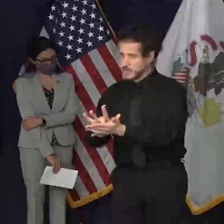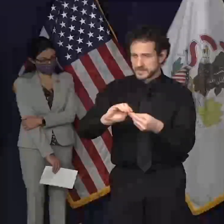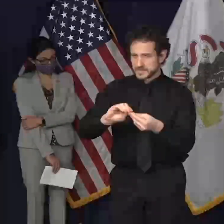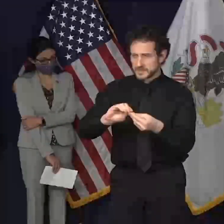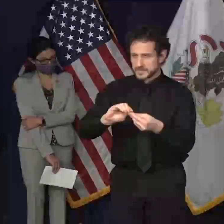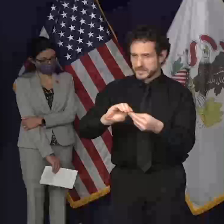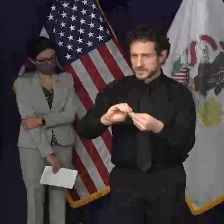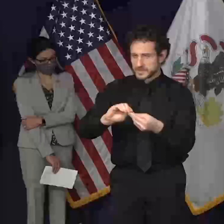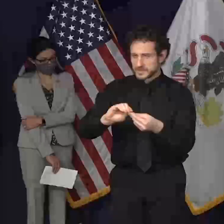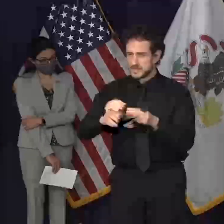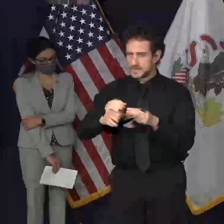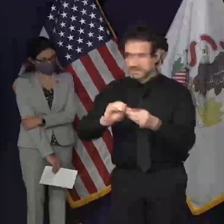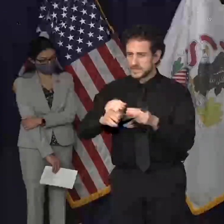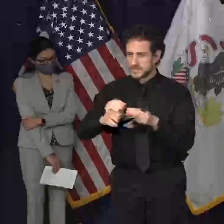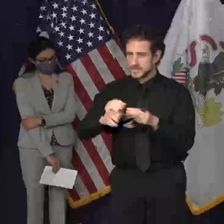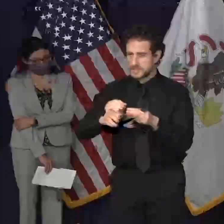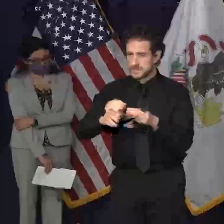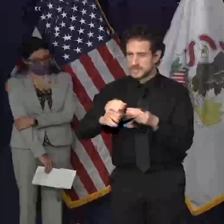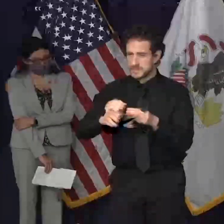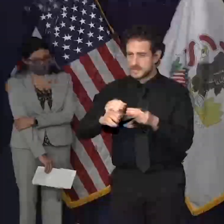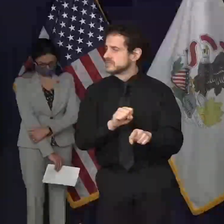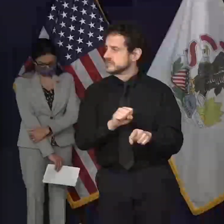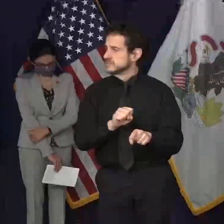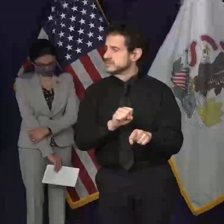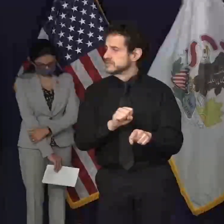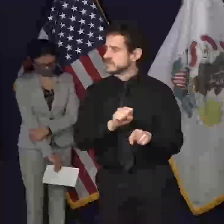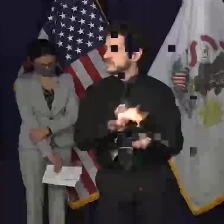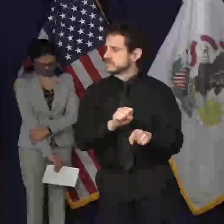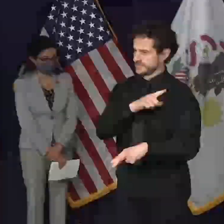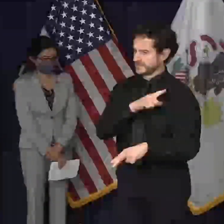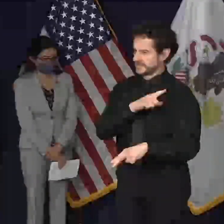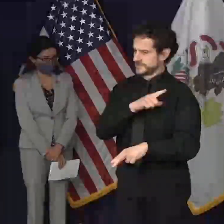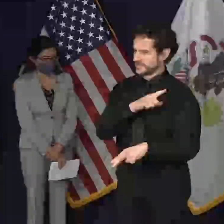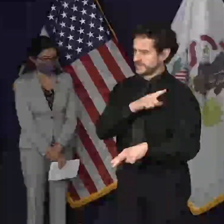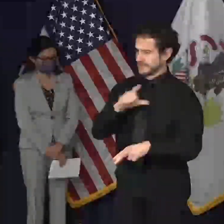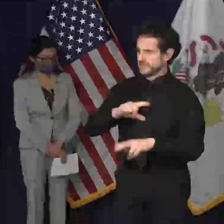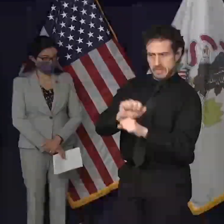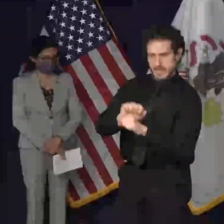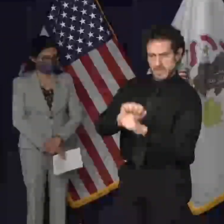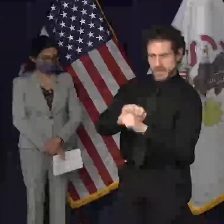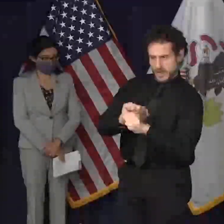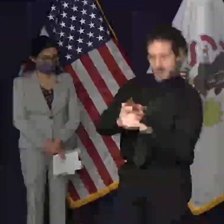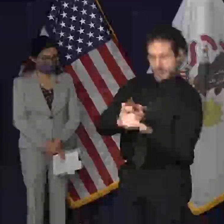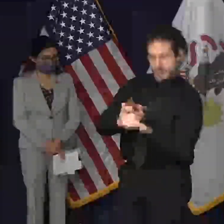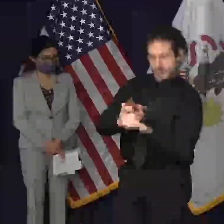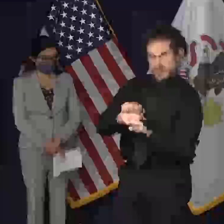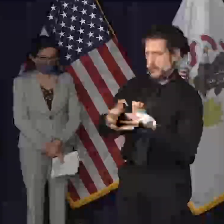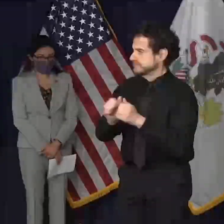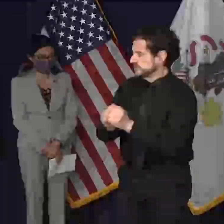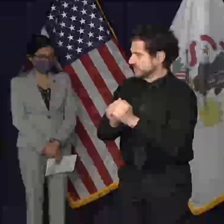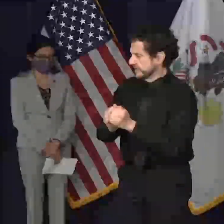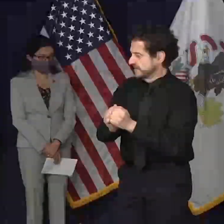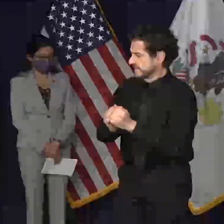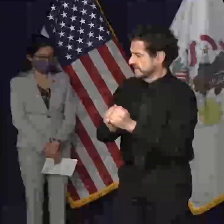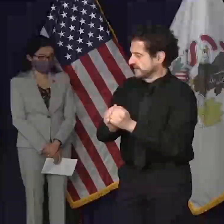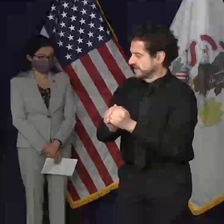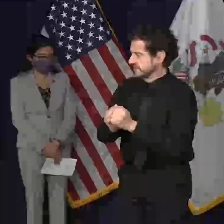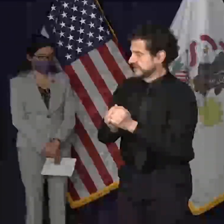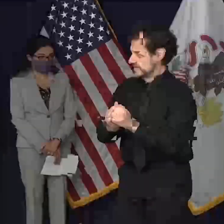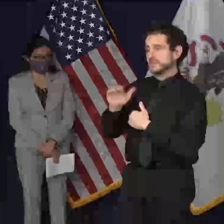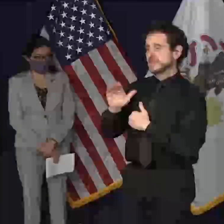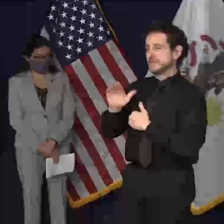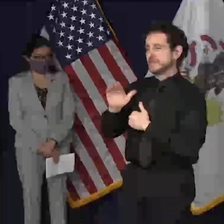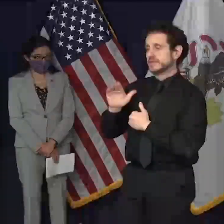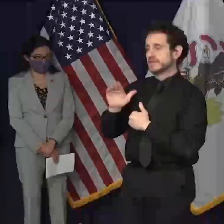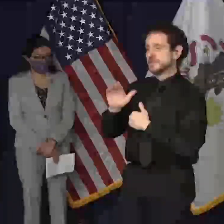can. I'll work with the legislature in any way that they would like to work together. But my job and their job is to help